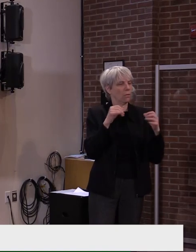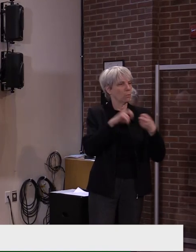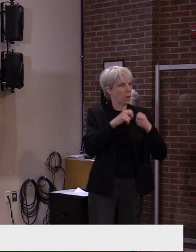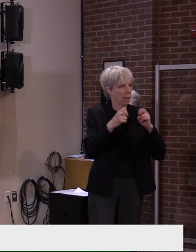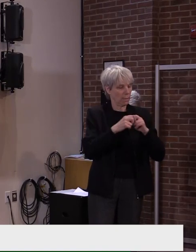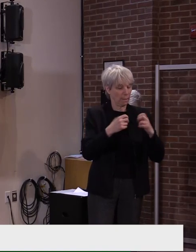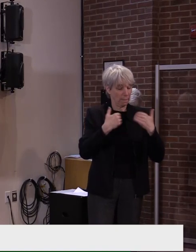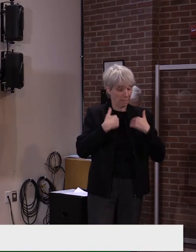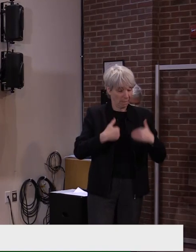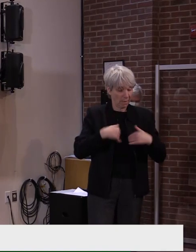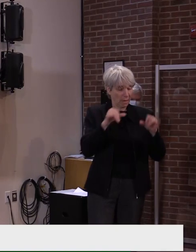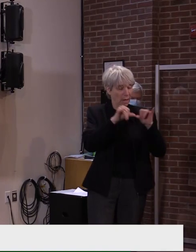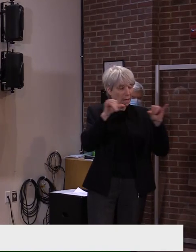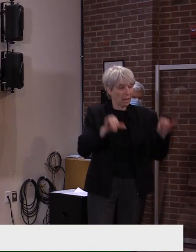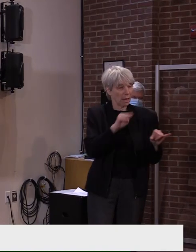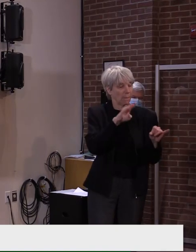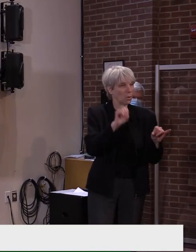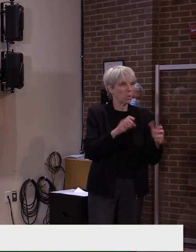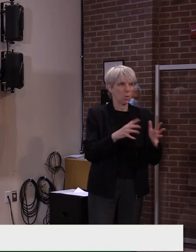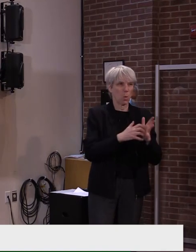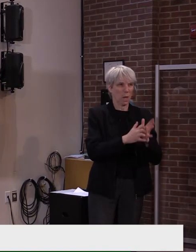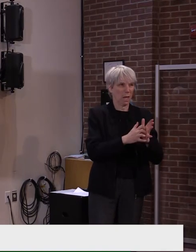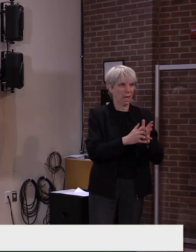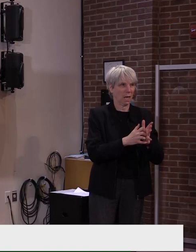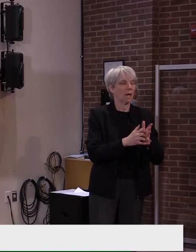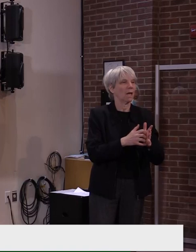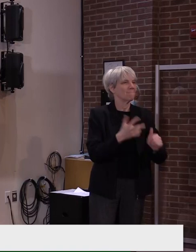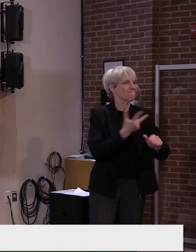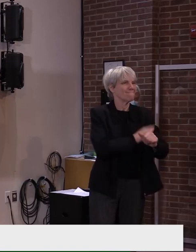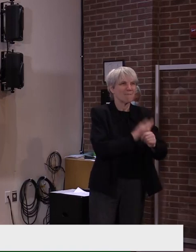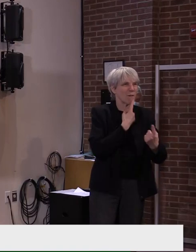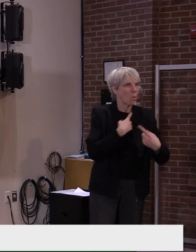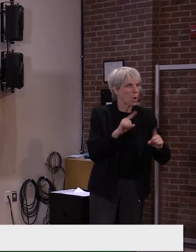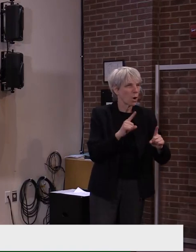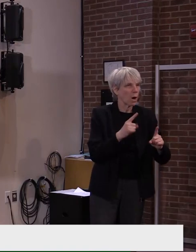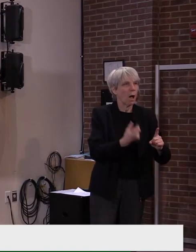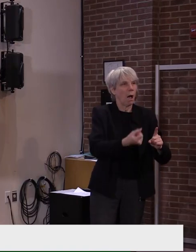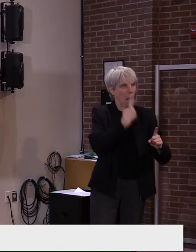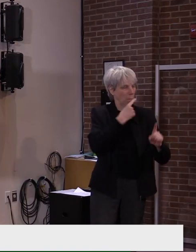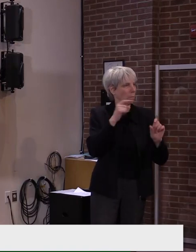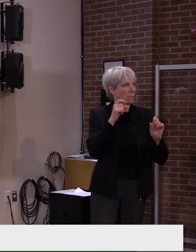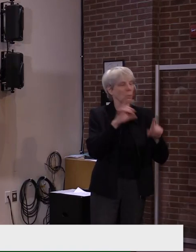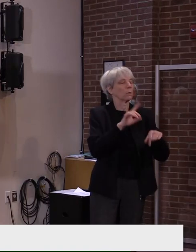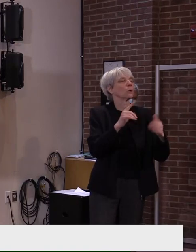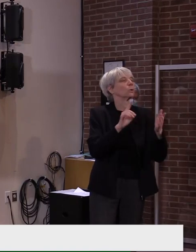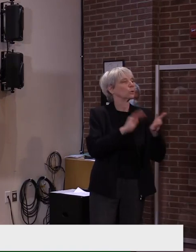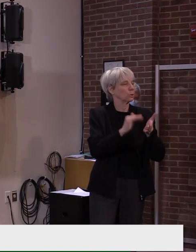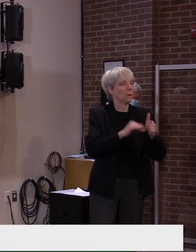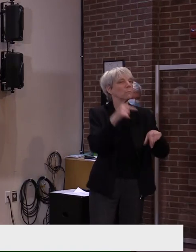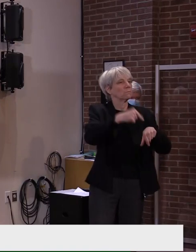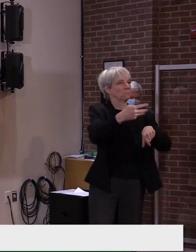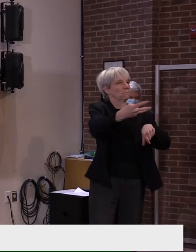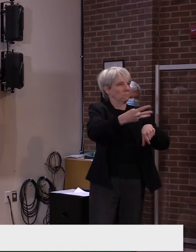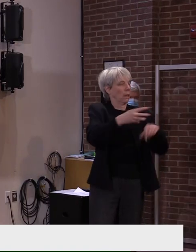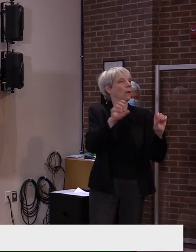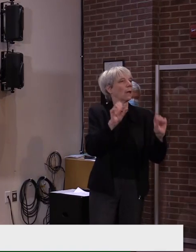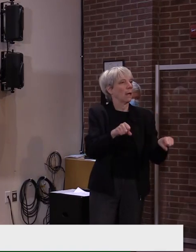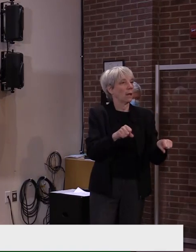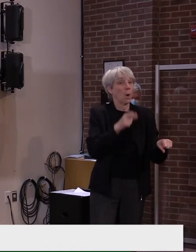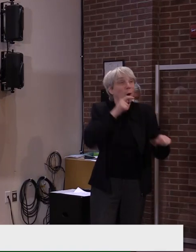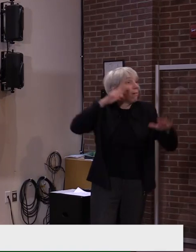inadequate response to vaccination. It's used for people who've not yet been exposed or infected with the